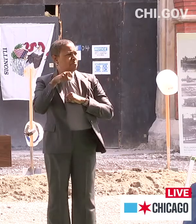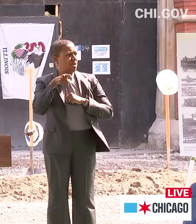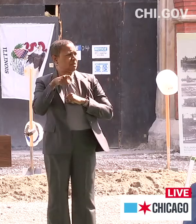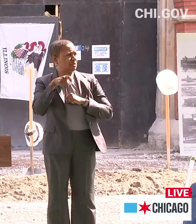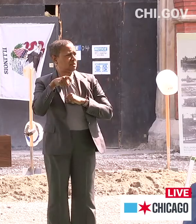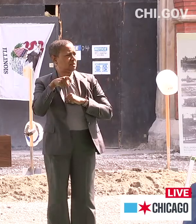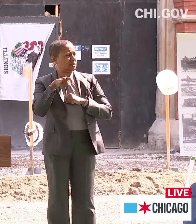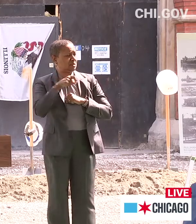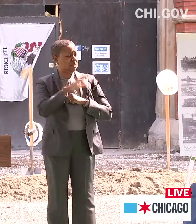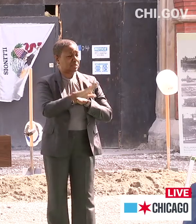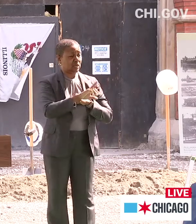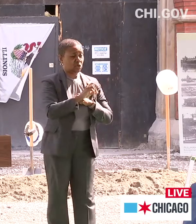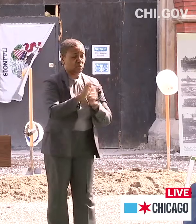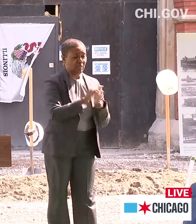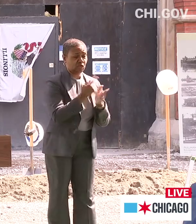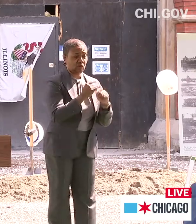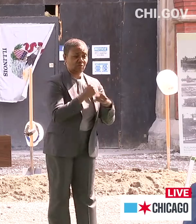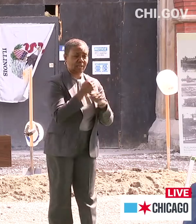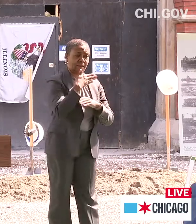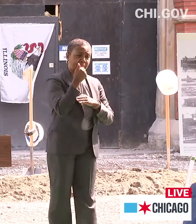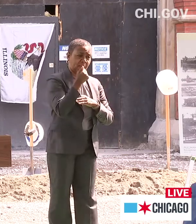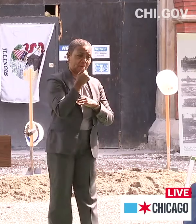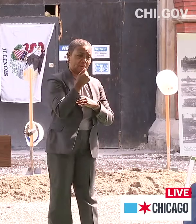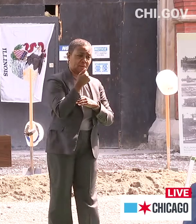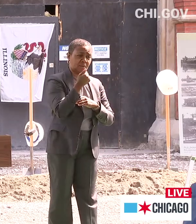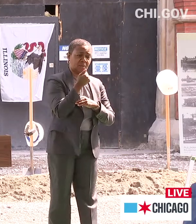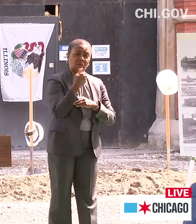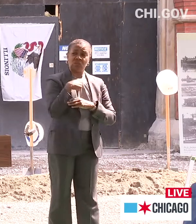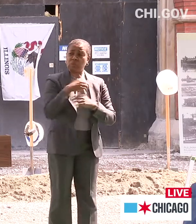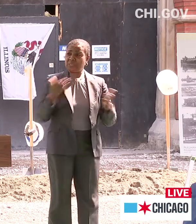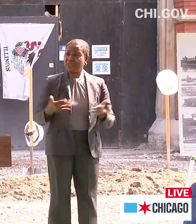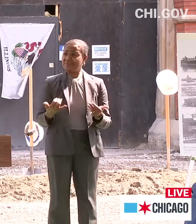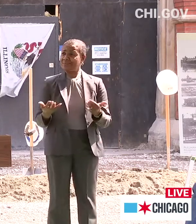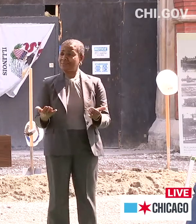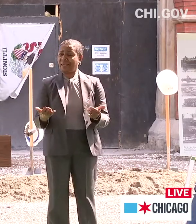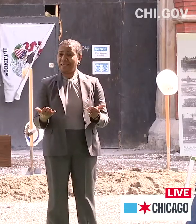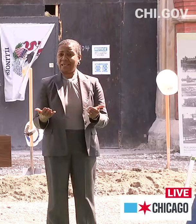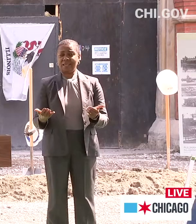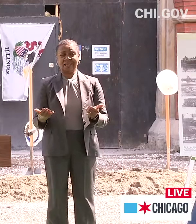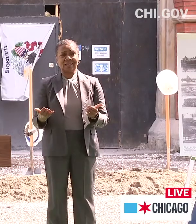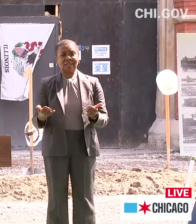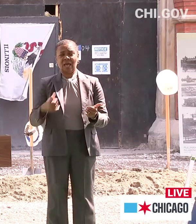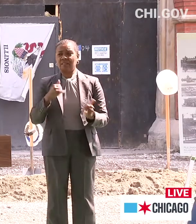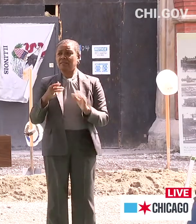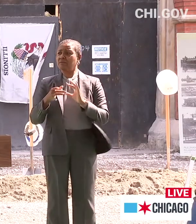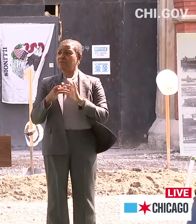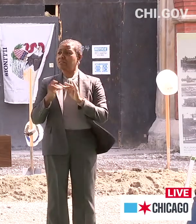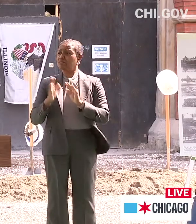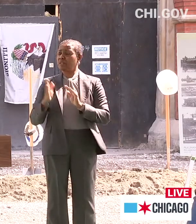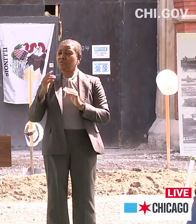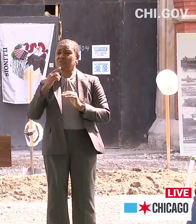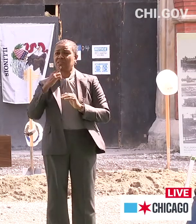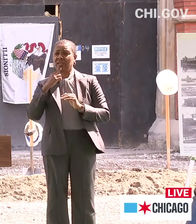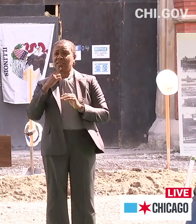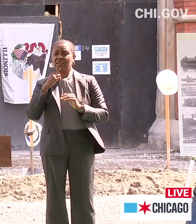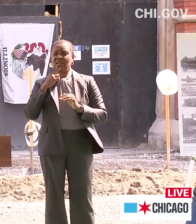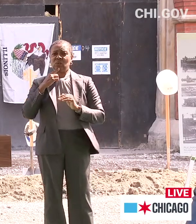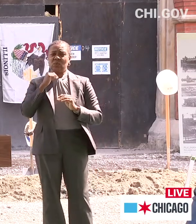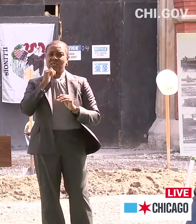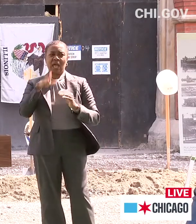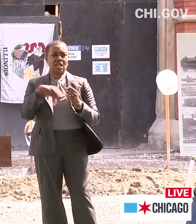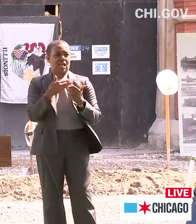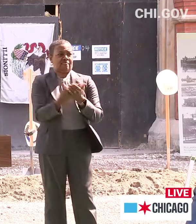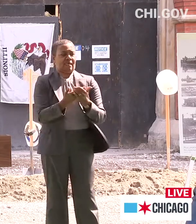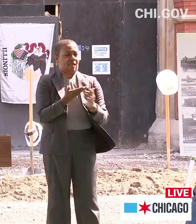what they were doing. And here we are today. As speakers have said, we're not there yet. We're not where we need